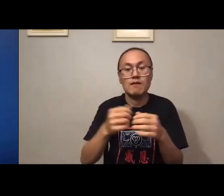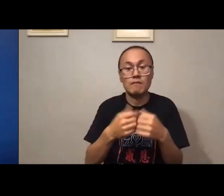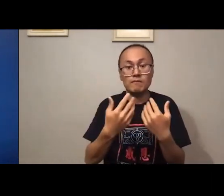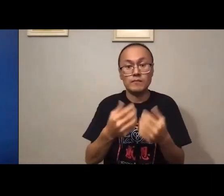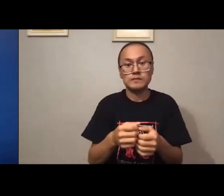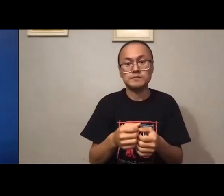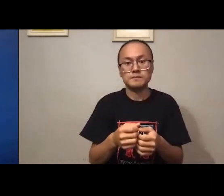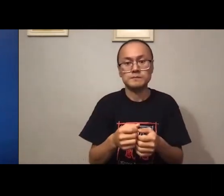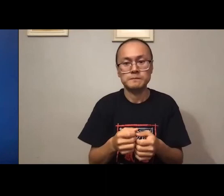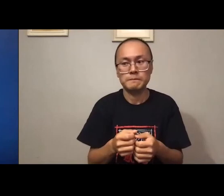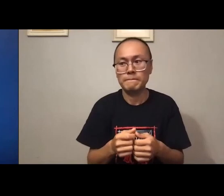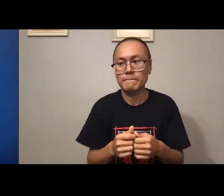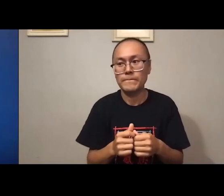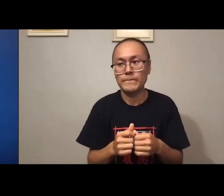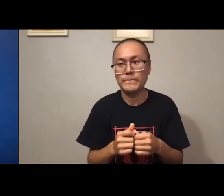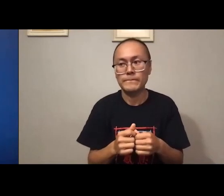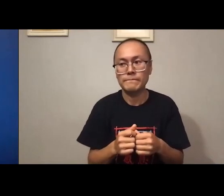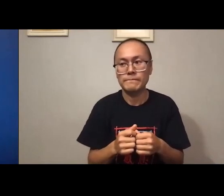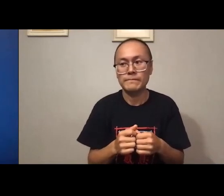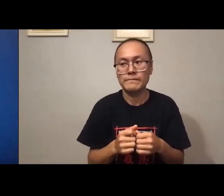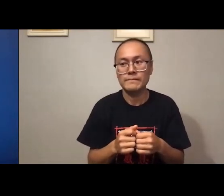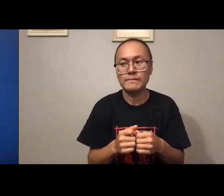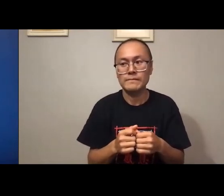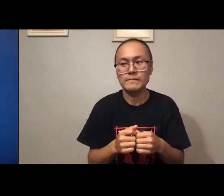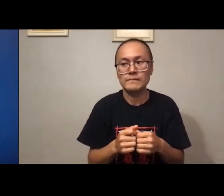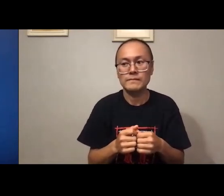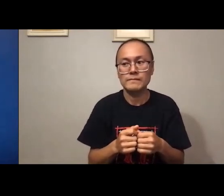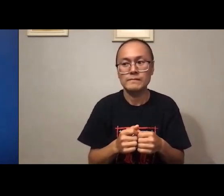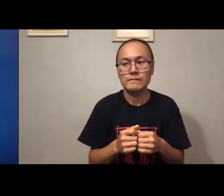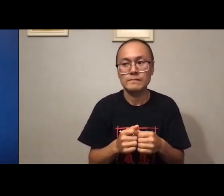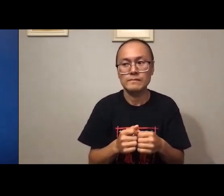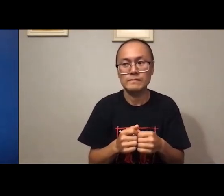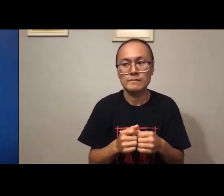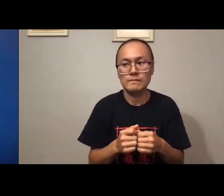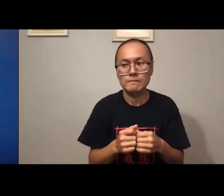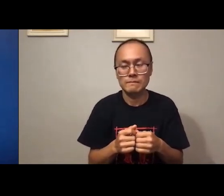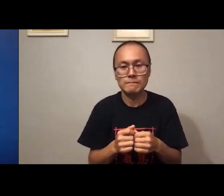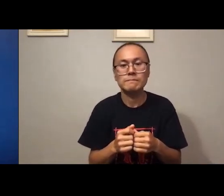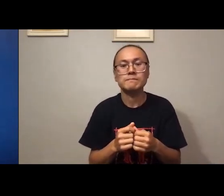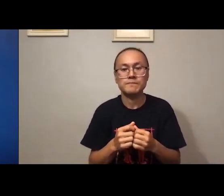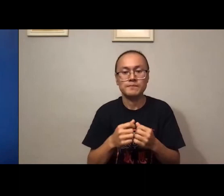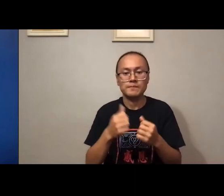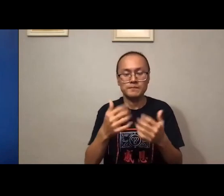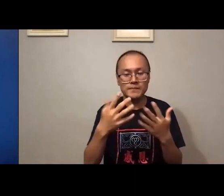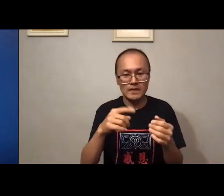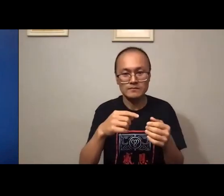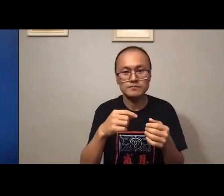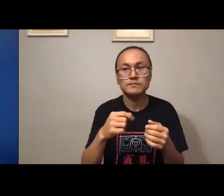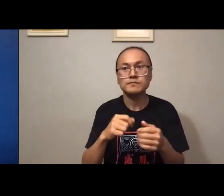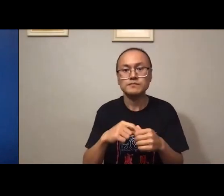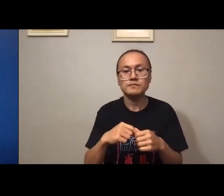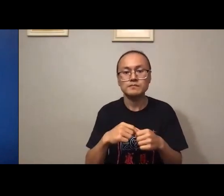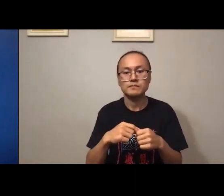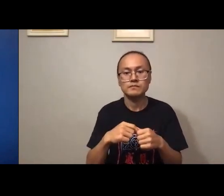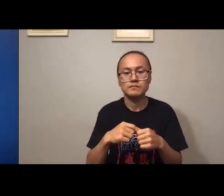work with these children to be able to meet them where they were in terms of their educational